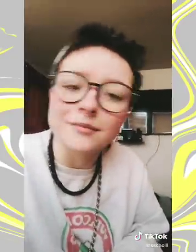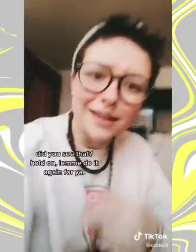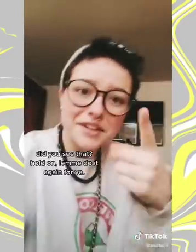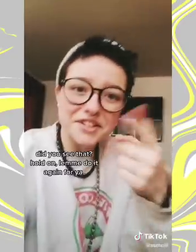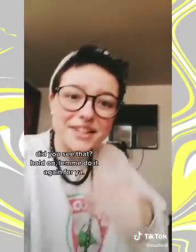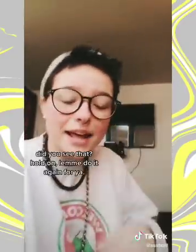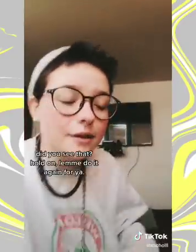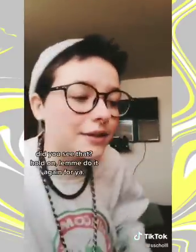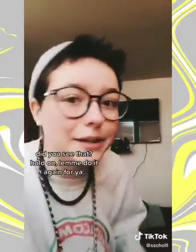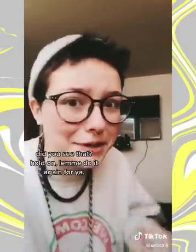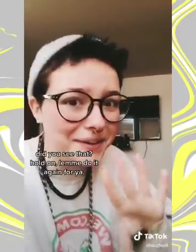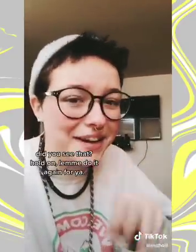You see that? Hold on, let me do it again for you.